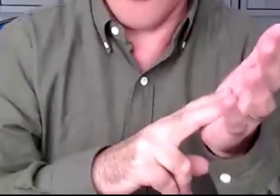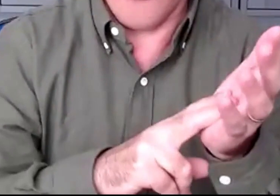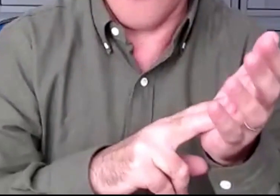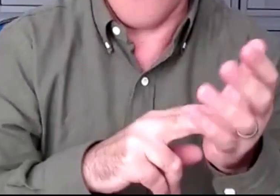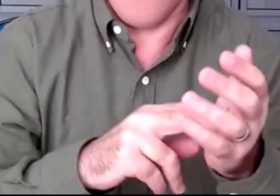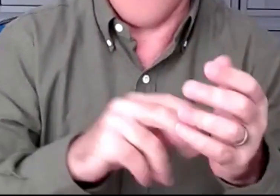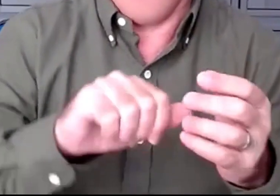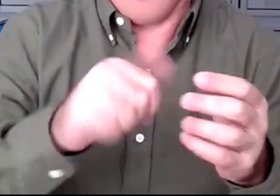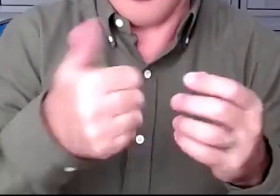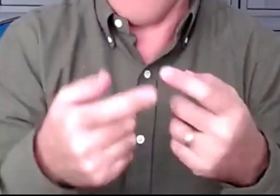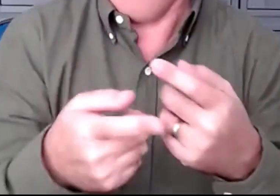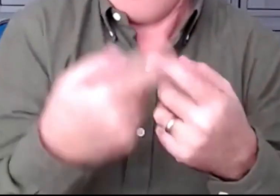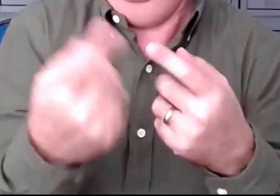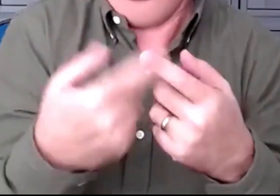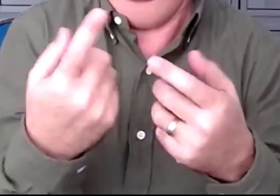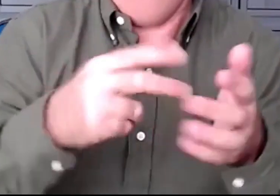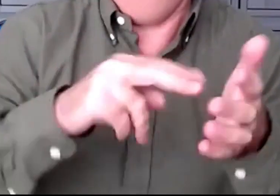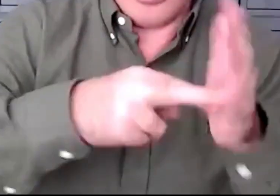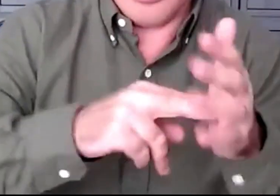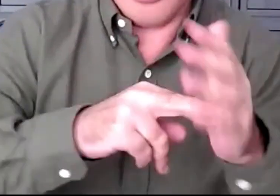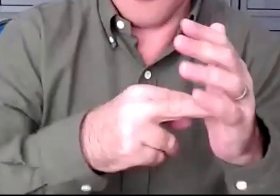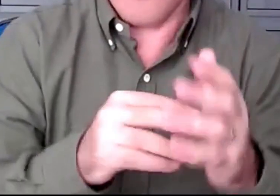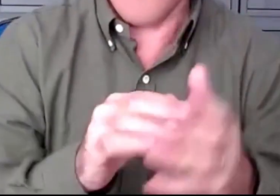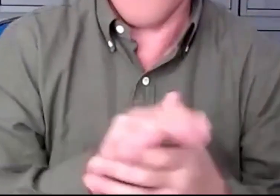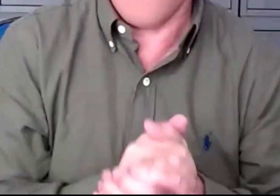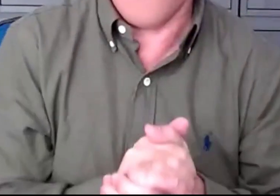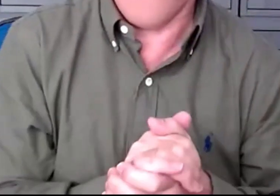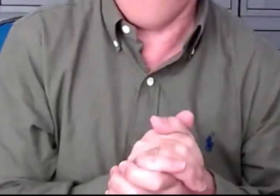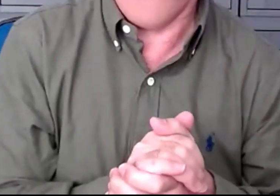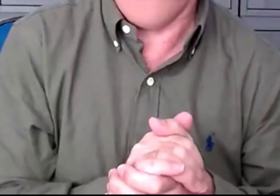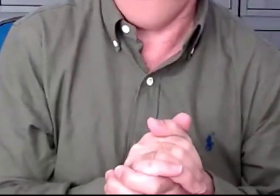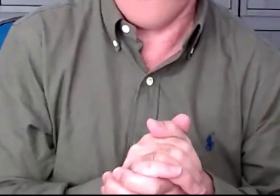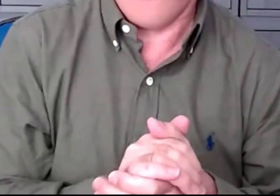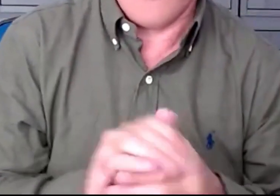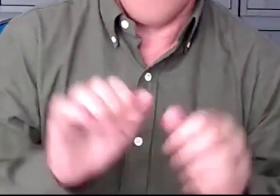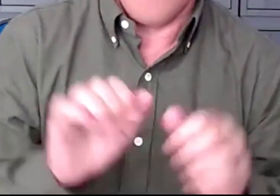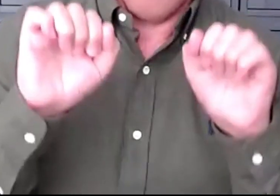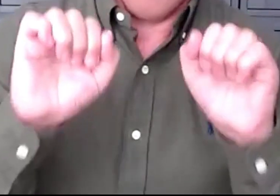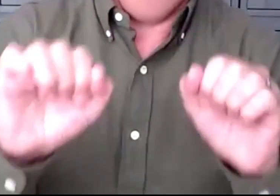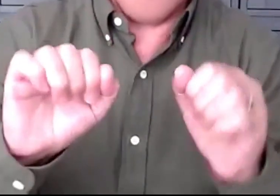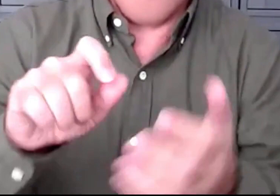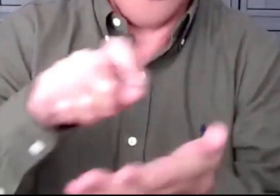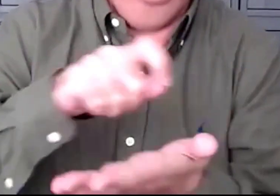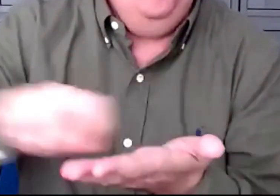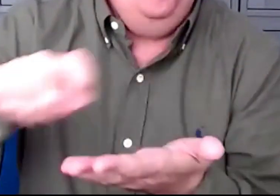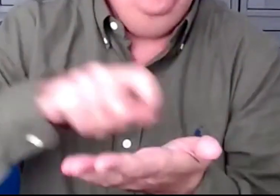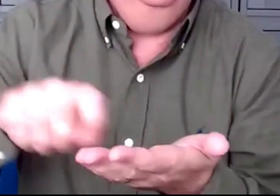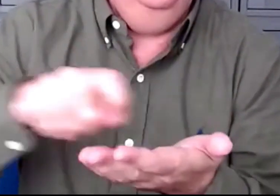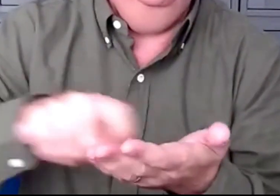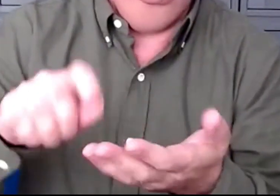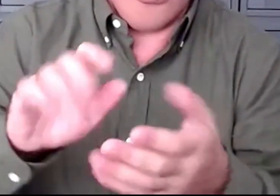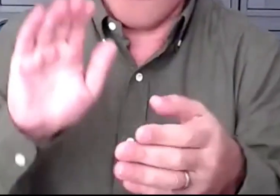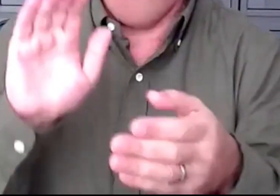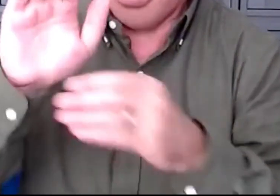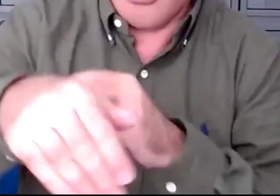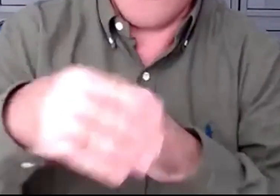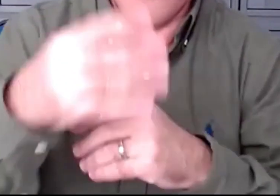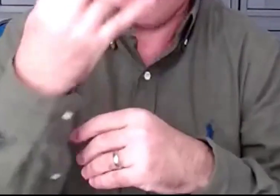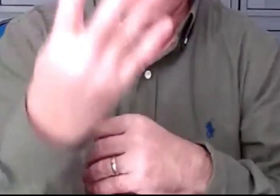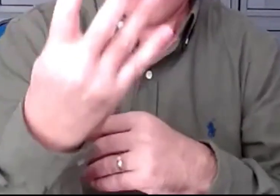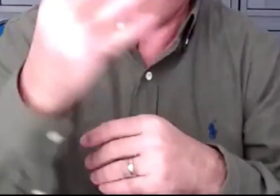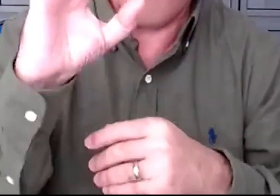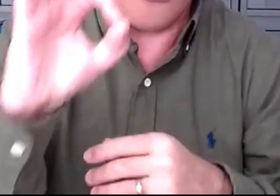high academic placements in the UN and other organisations. He's